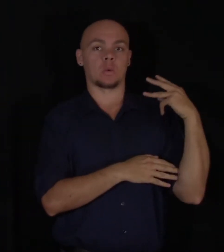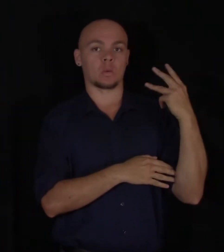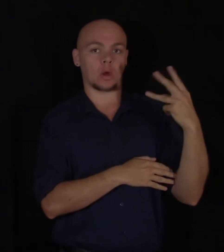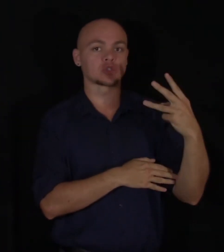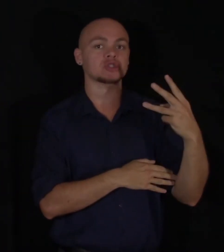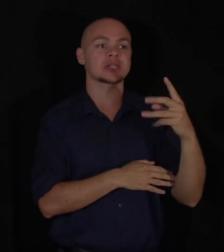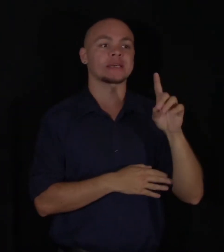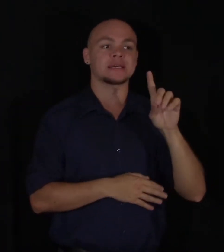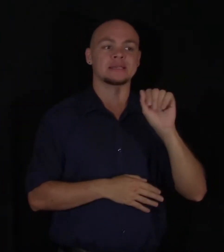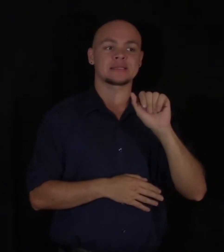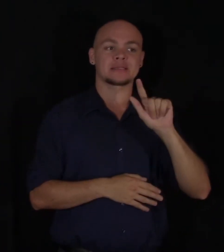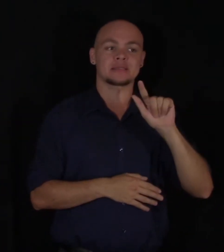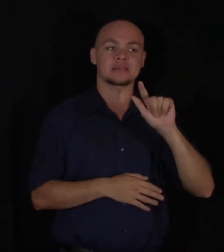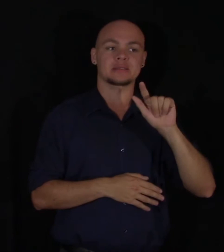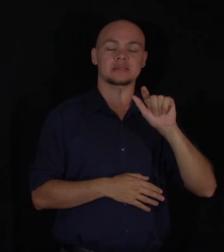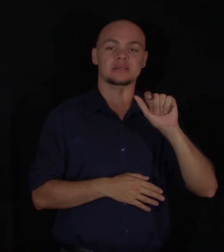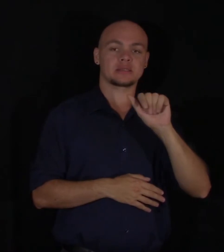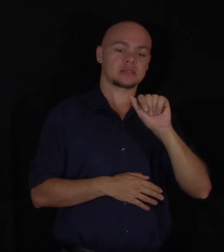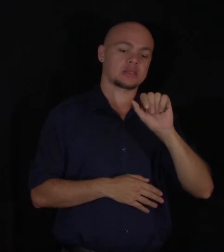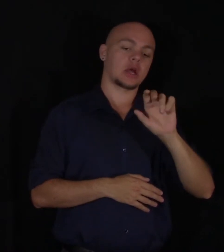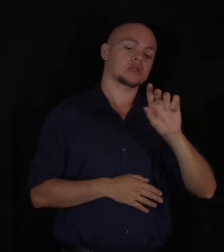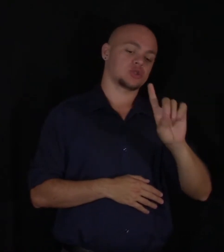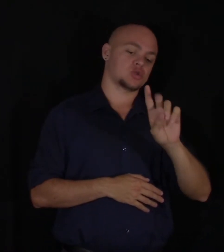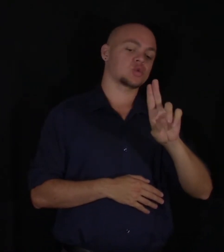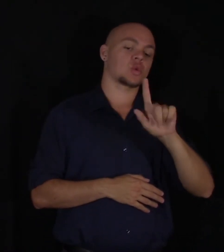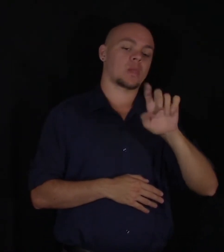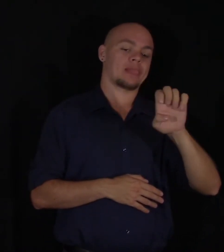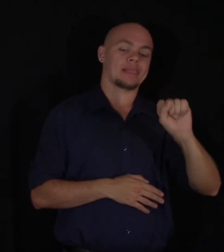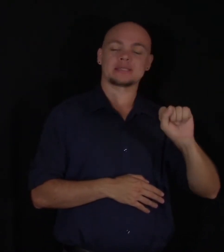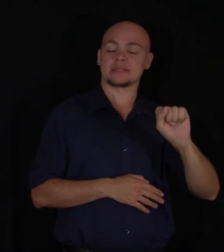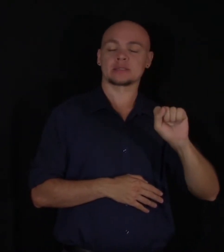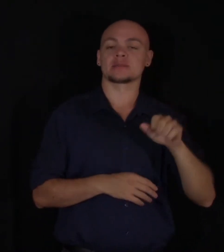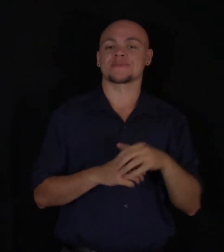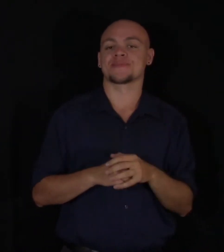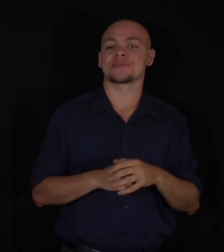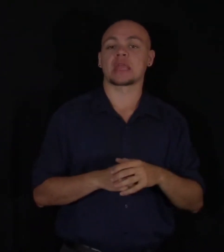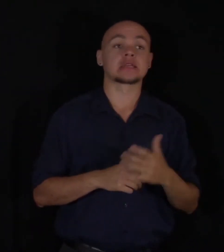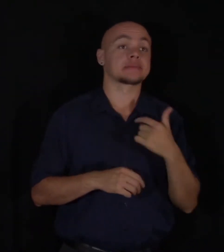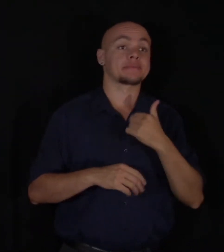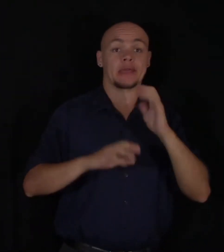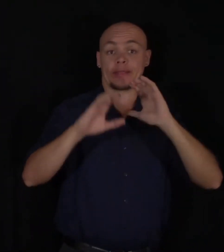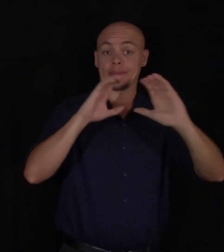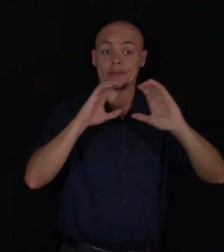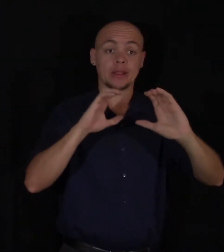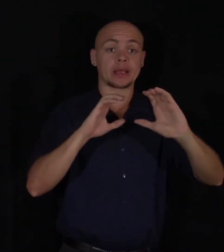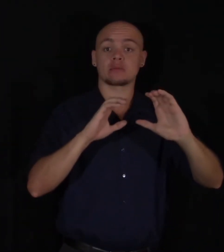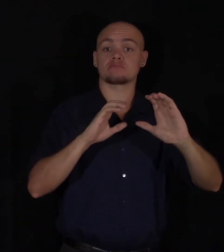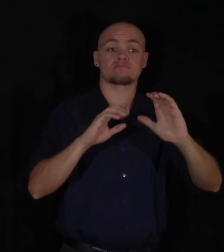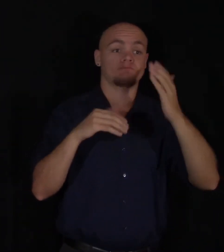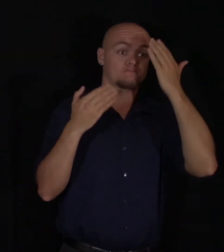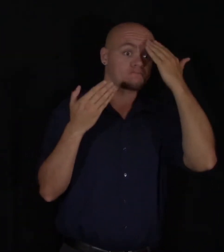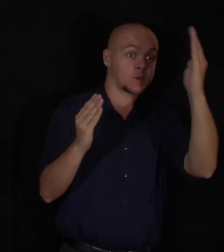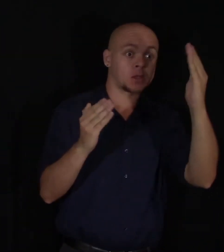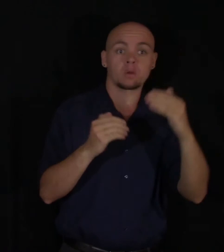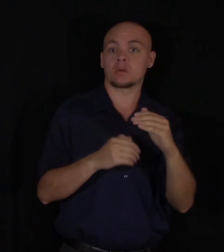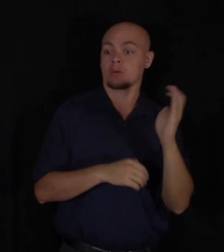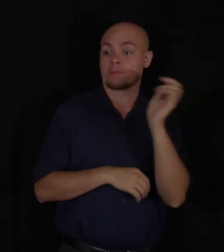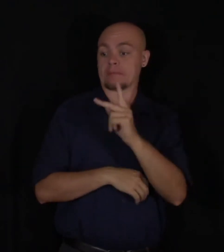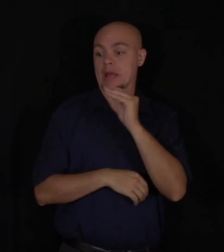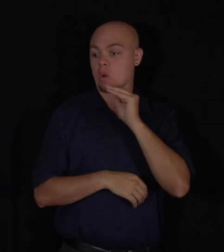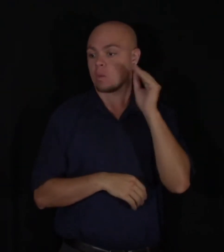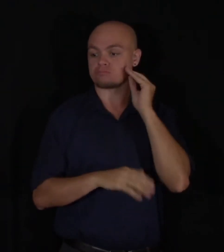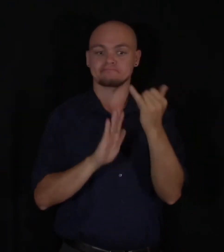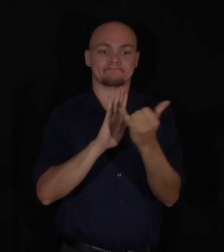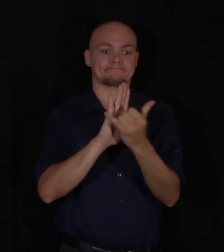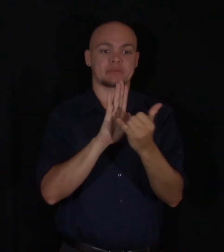my life changed. I came with no way to communicate and no knowledge that I would not go back home. I was forced to create